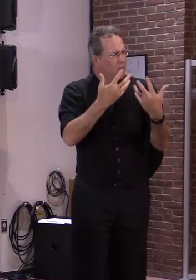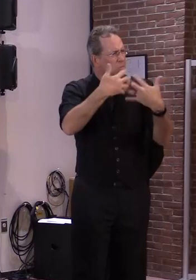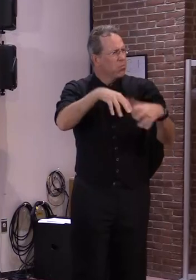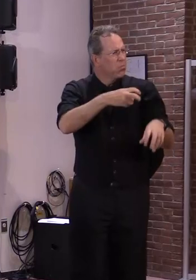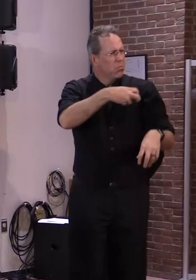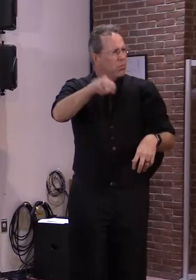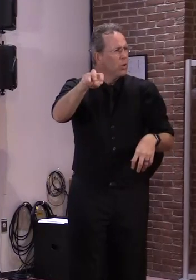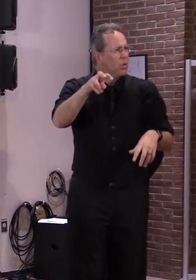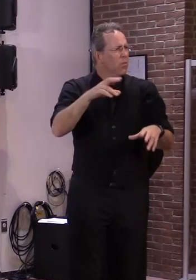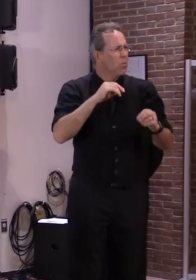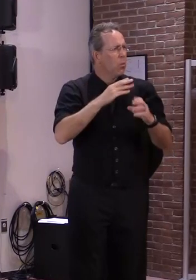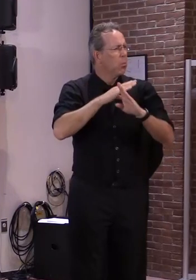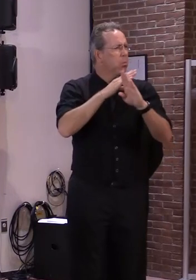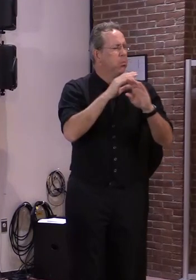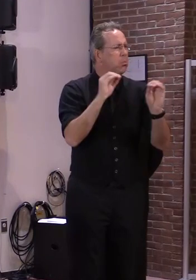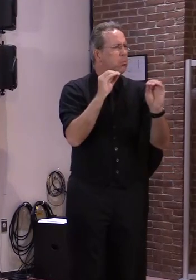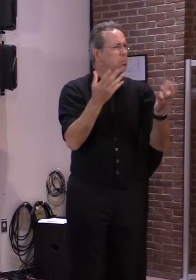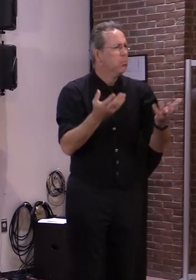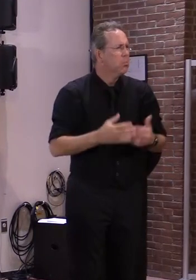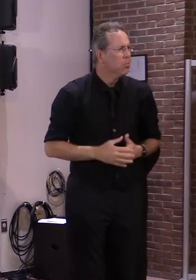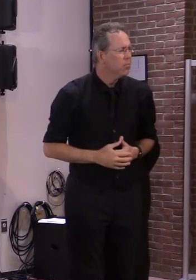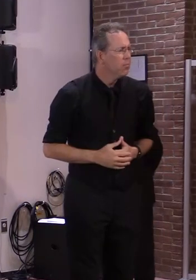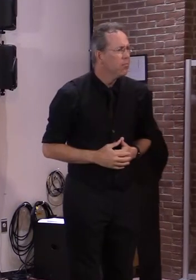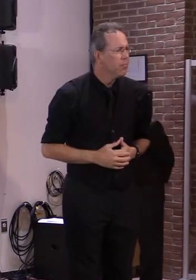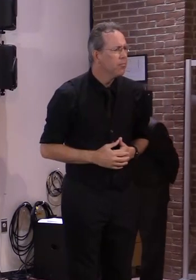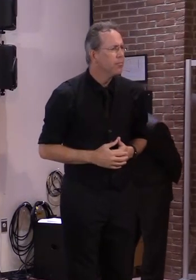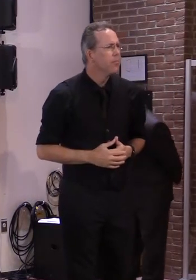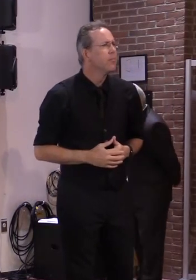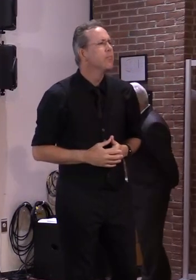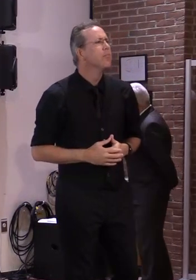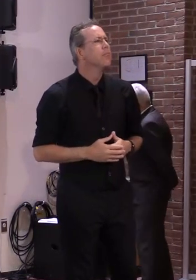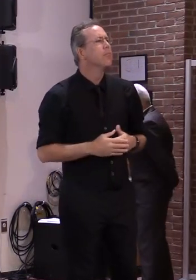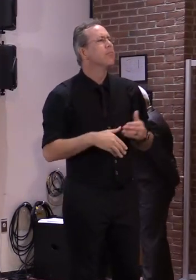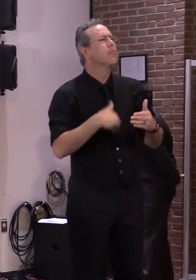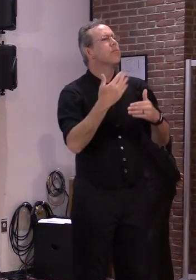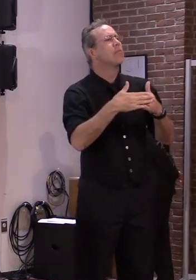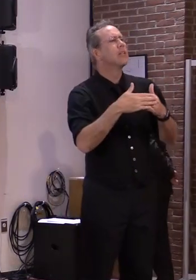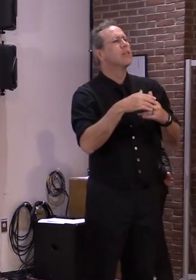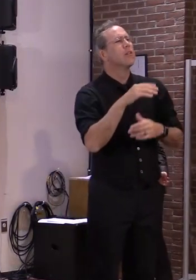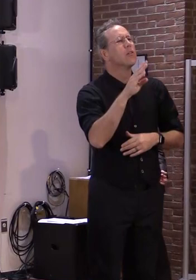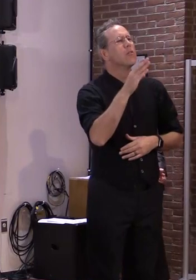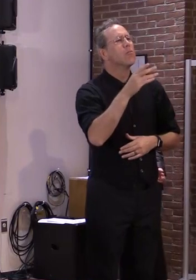Thank you. Chris Mays, the Brattleboro Reformer.